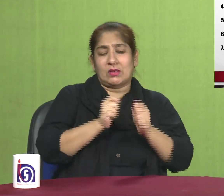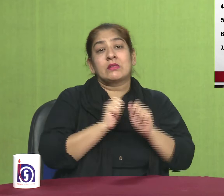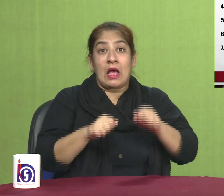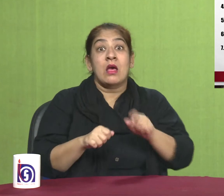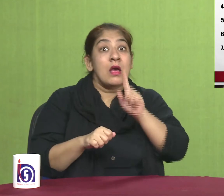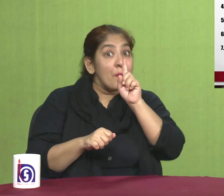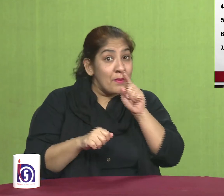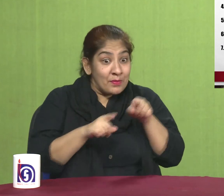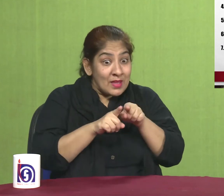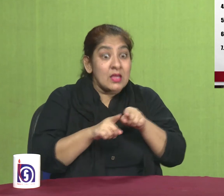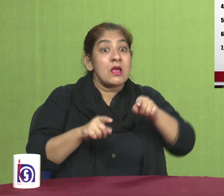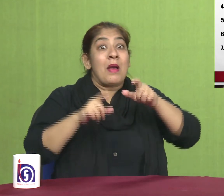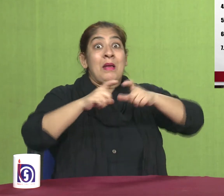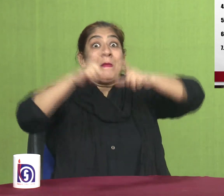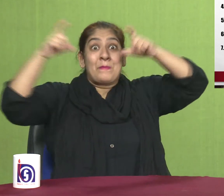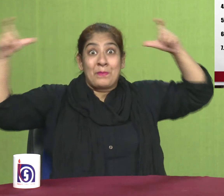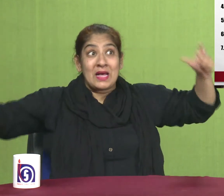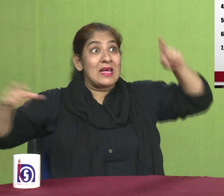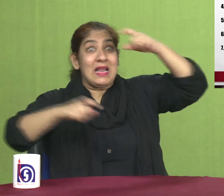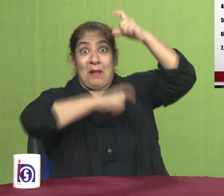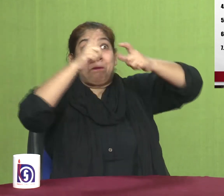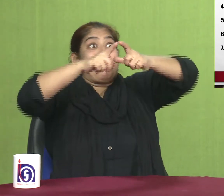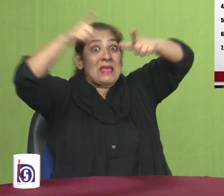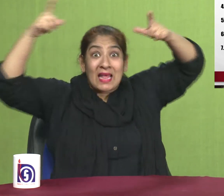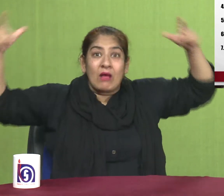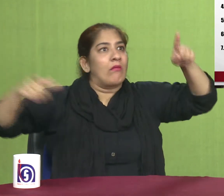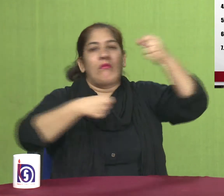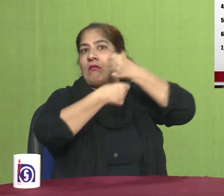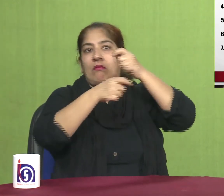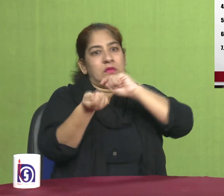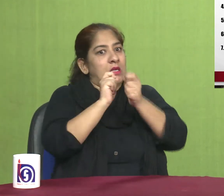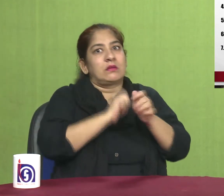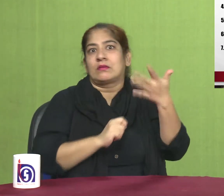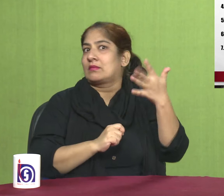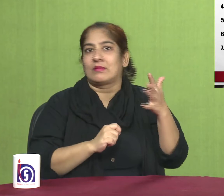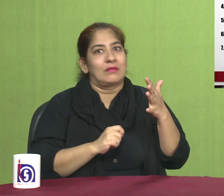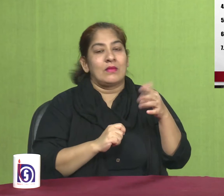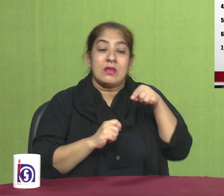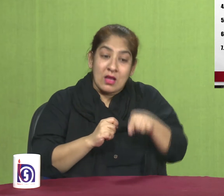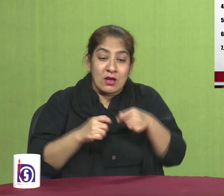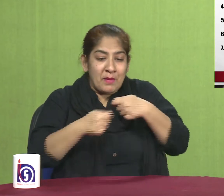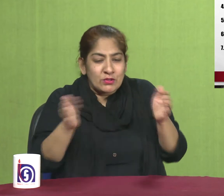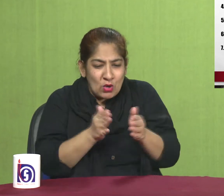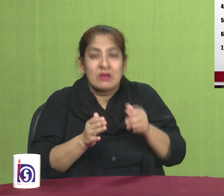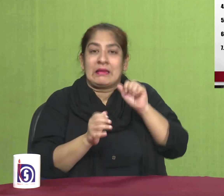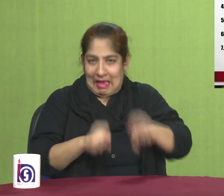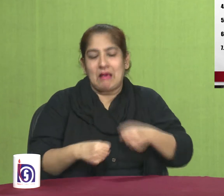of different items. If the company is really big, then it is difficult to make such changes. But if the company is it's a